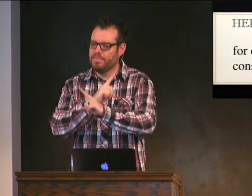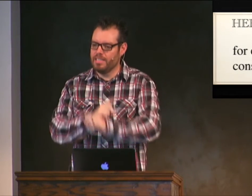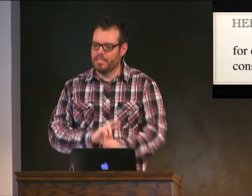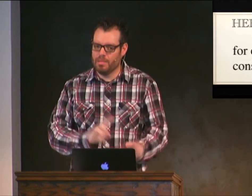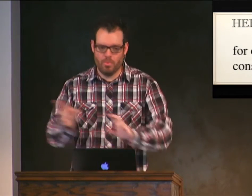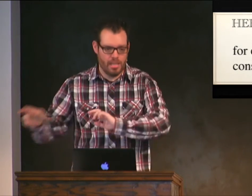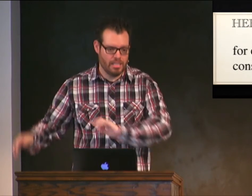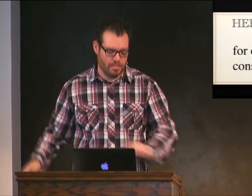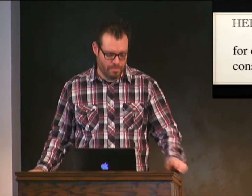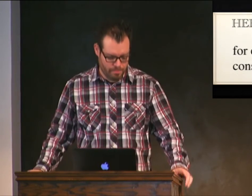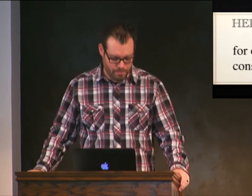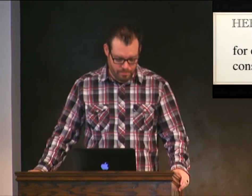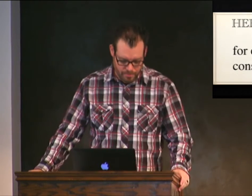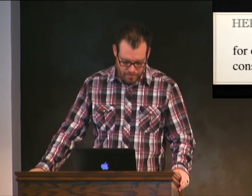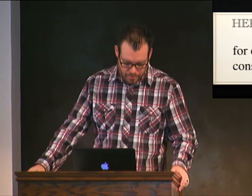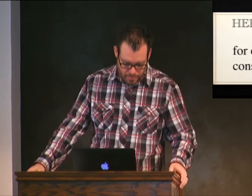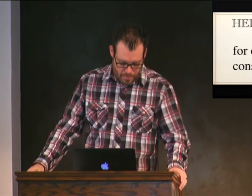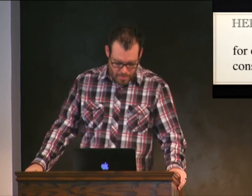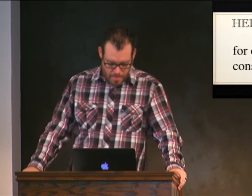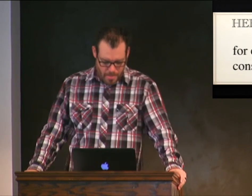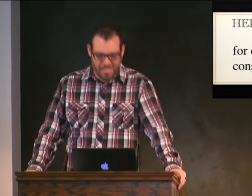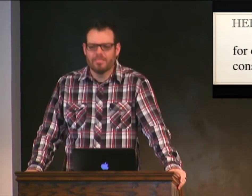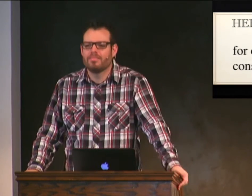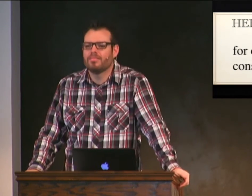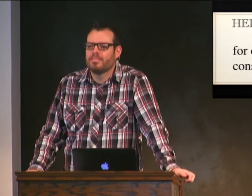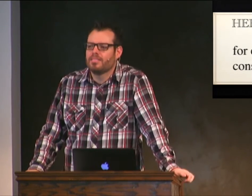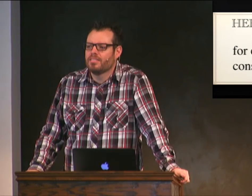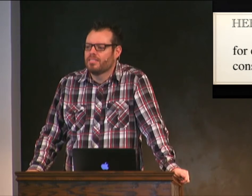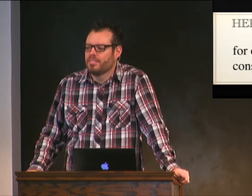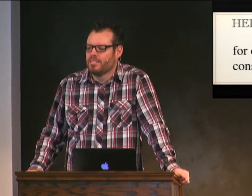be on the defense, be ready.